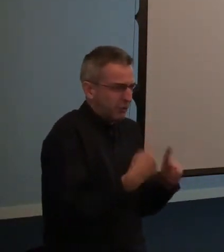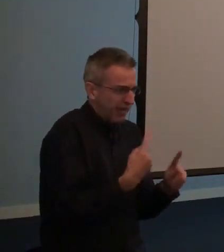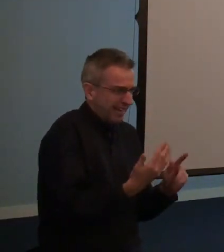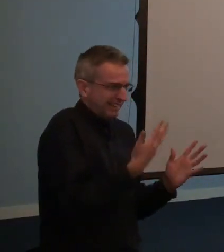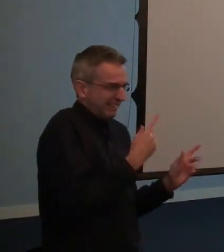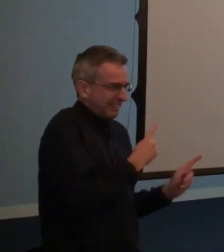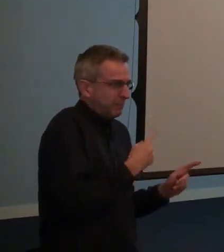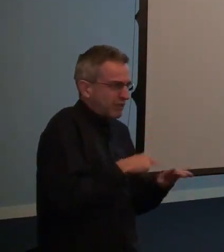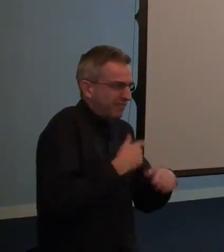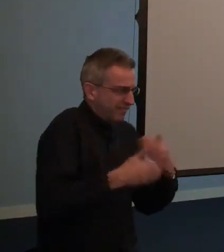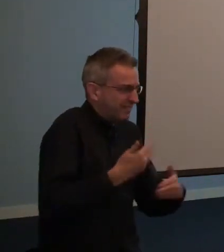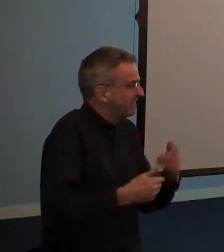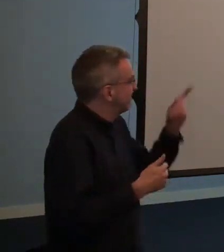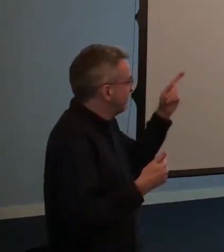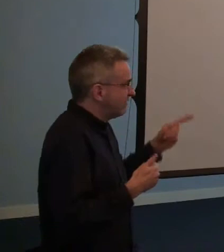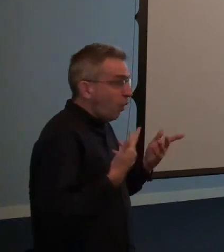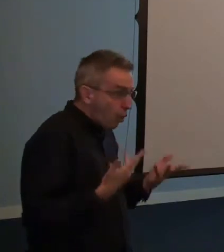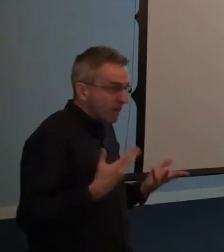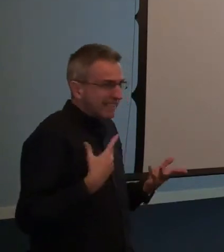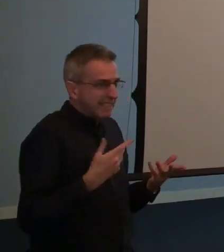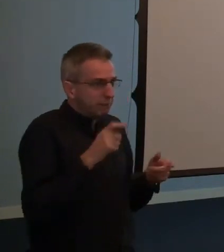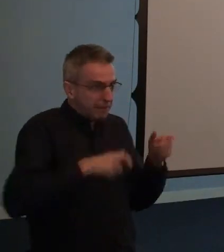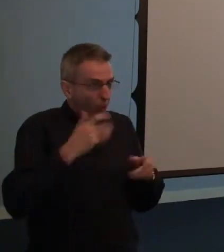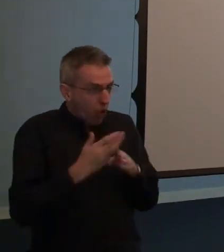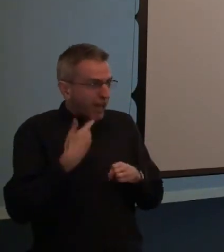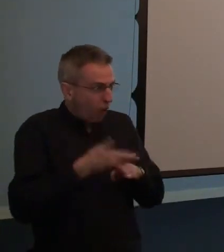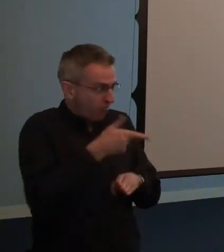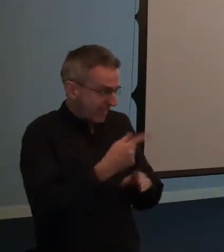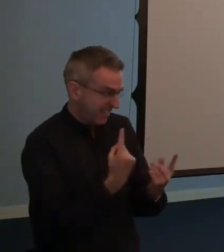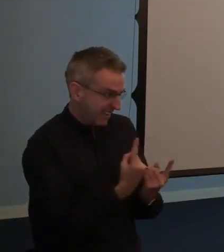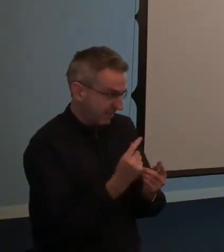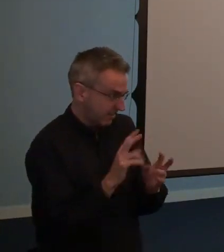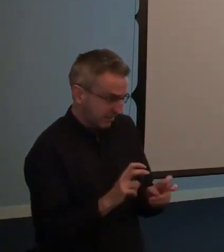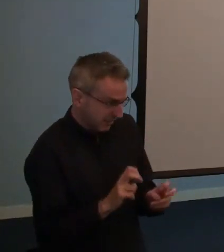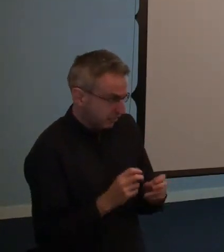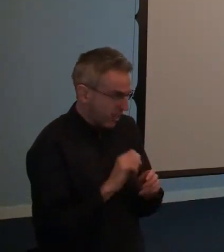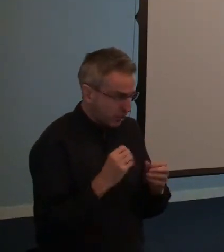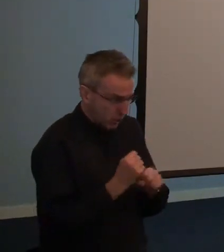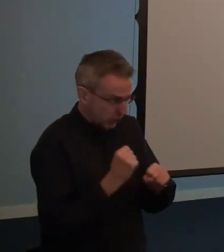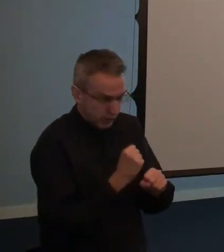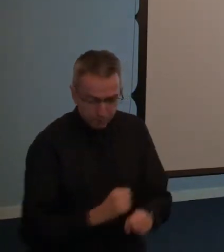Just to give you some quick examples, you'll see them on screen. You know, people are already working on these issues now.